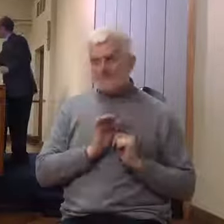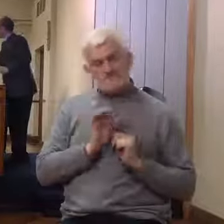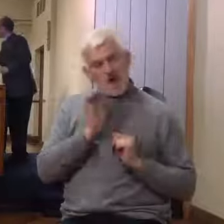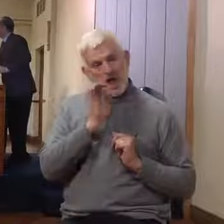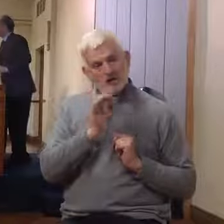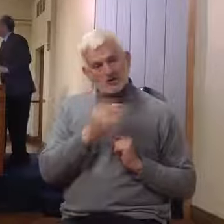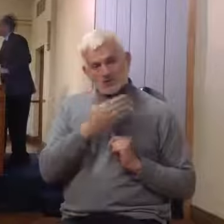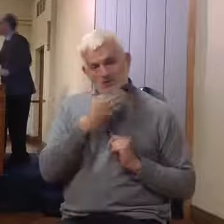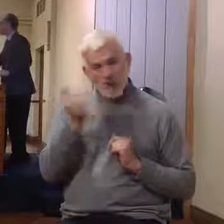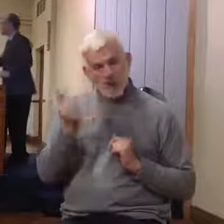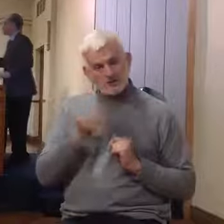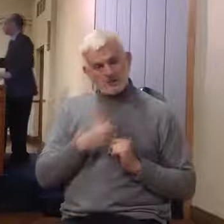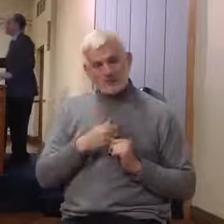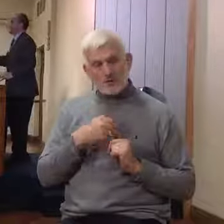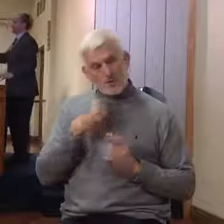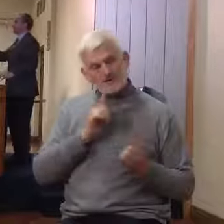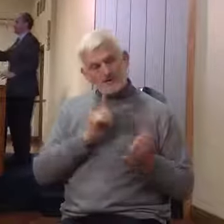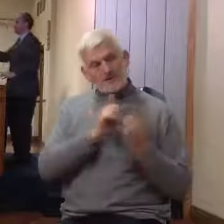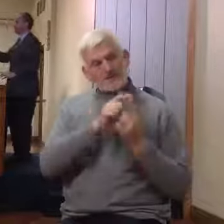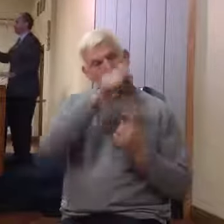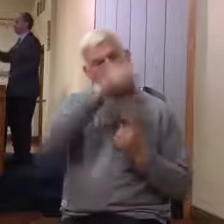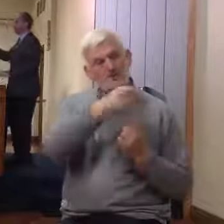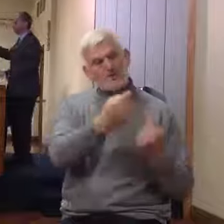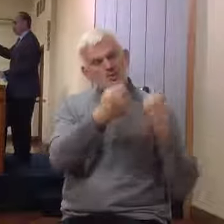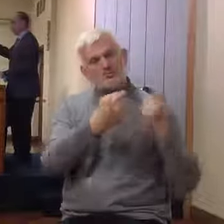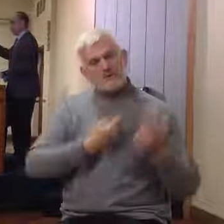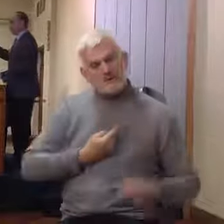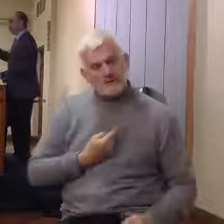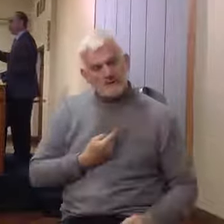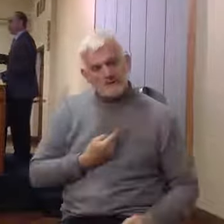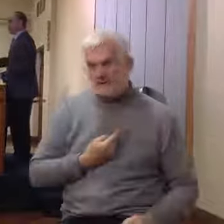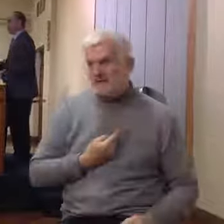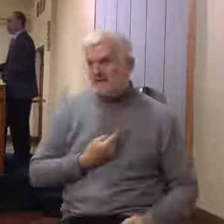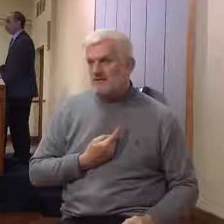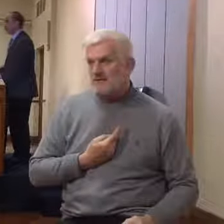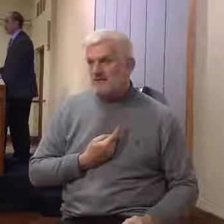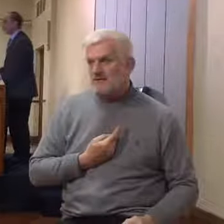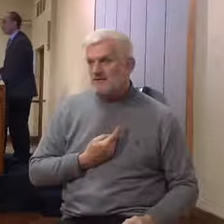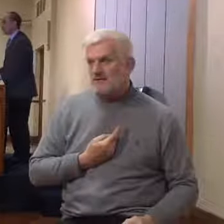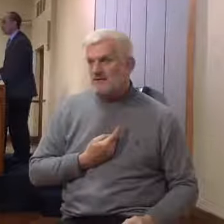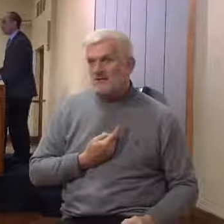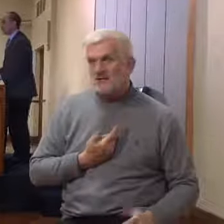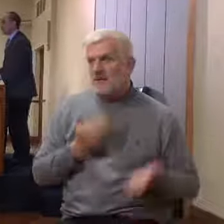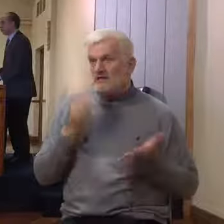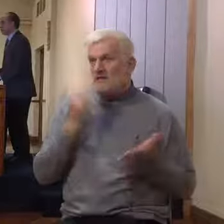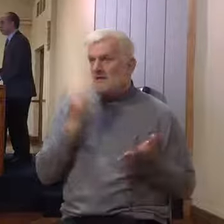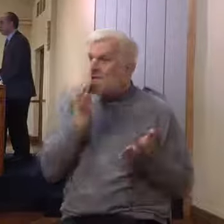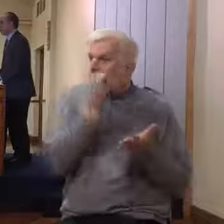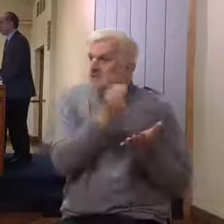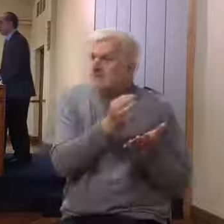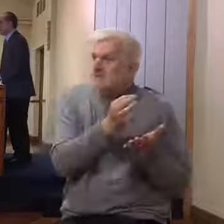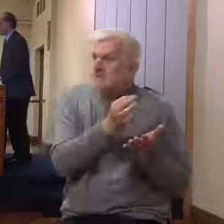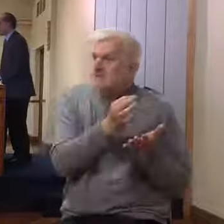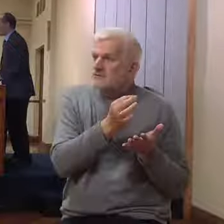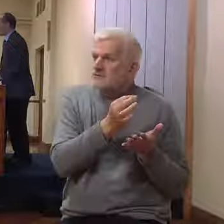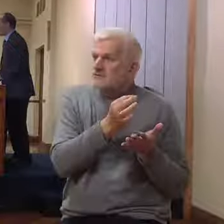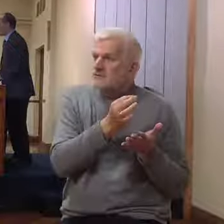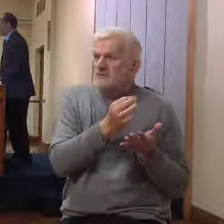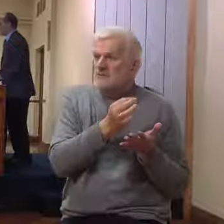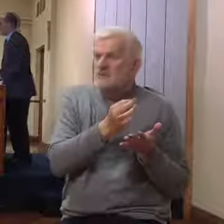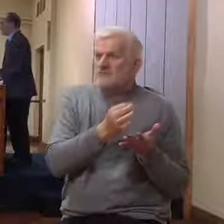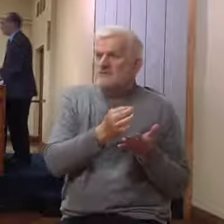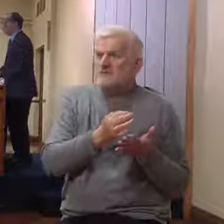with his accusers. But finally, the Supreme One at one stage, because he couldn't find